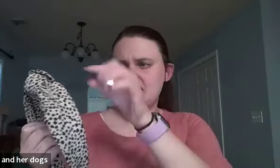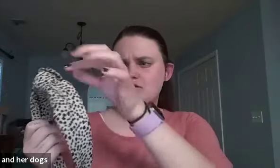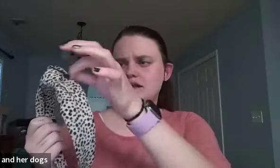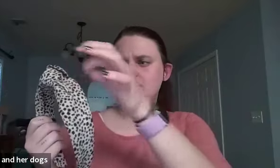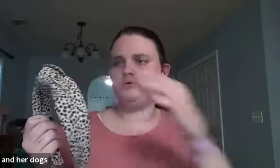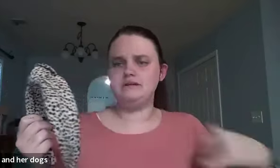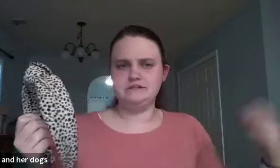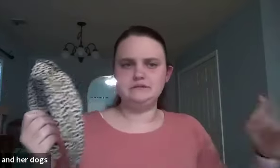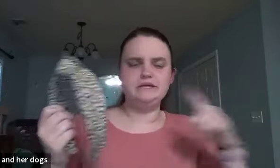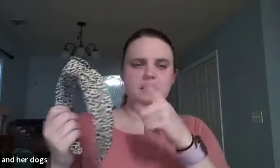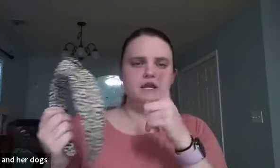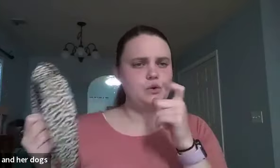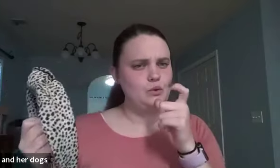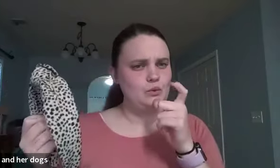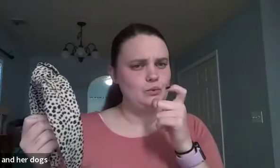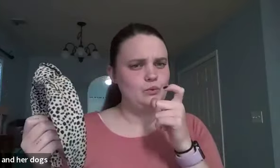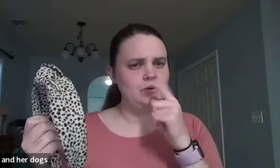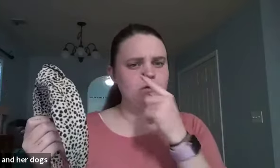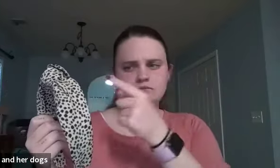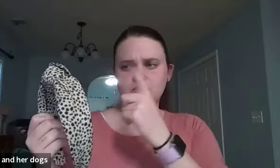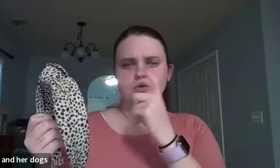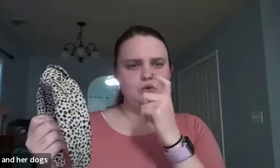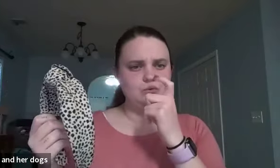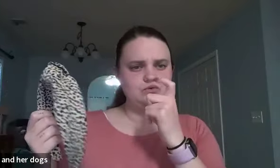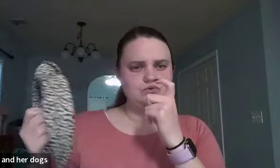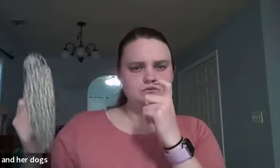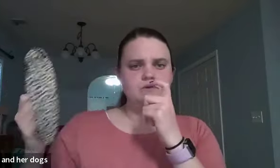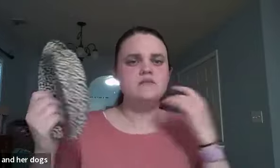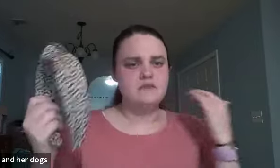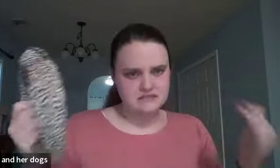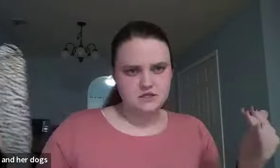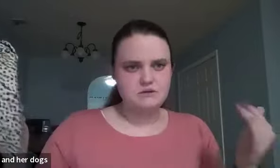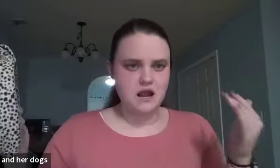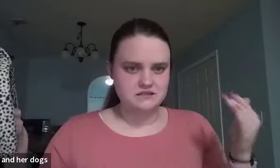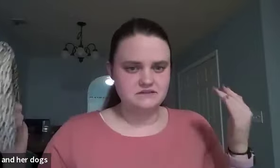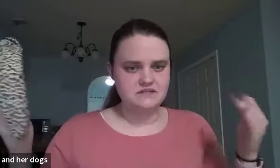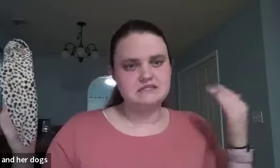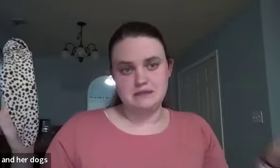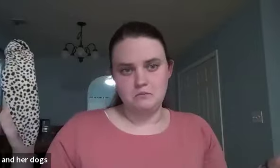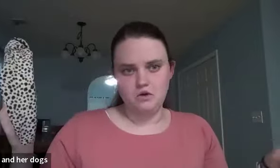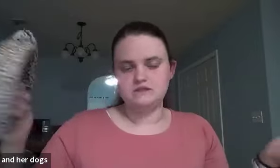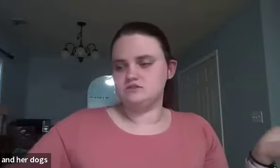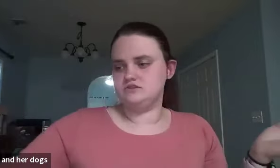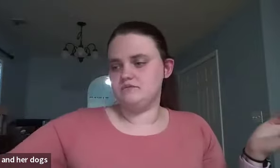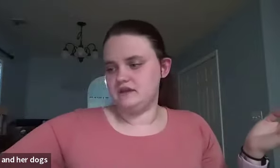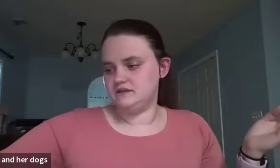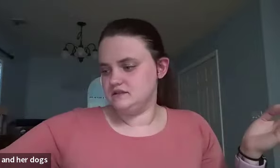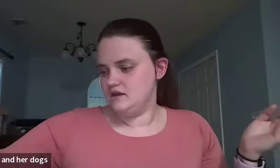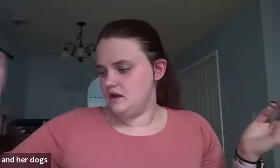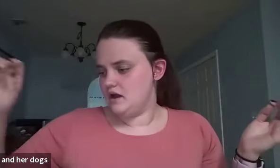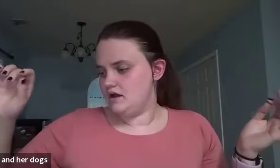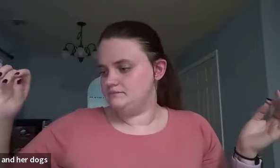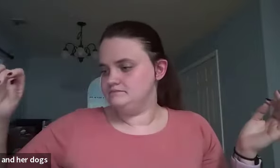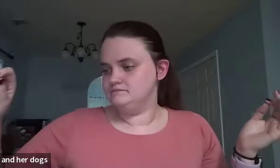that, or like I point to it and I go whose. That's how you would ask if this is someone's or something's. Okay, how would